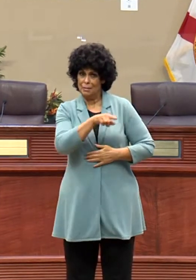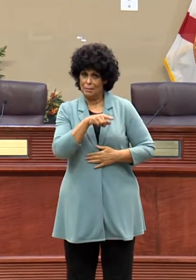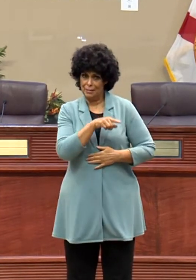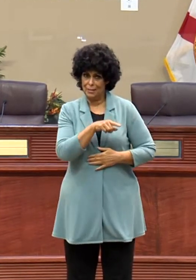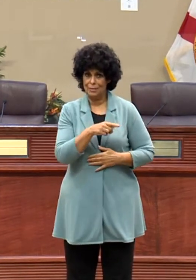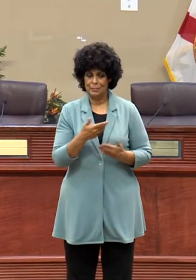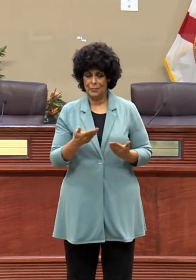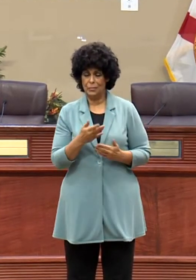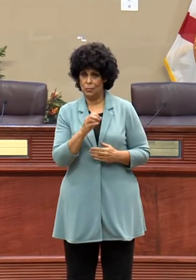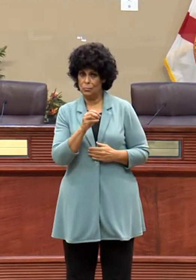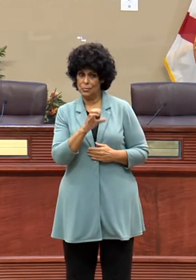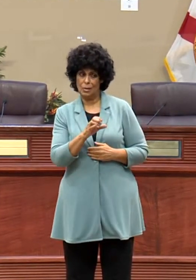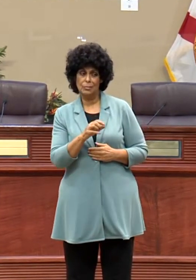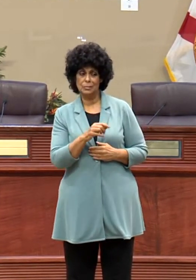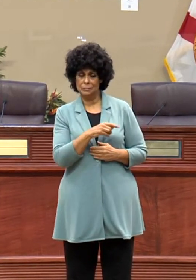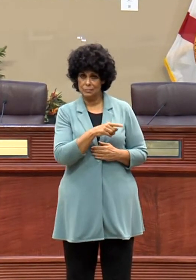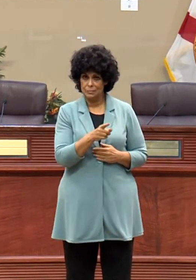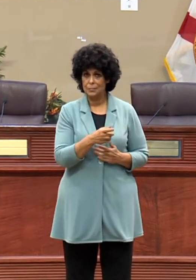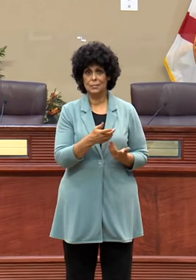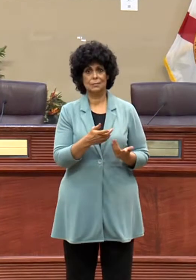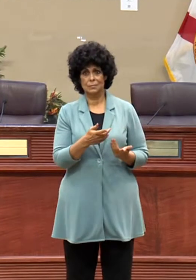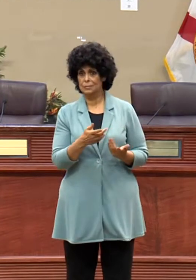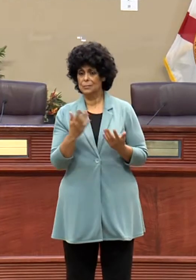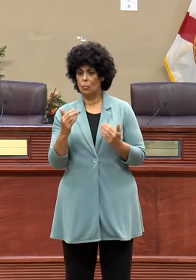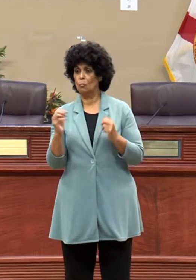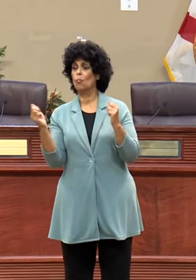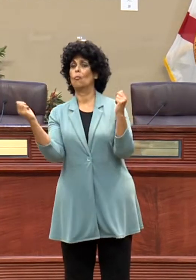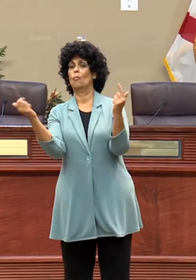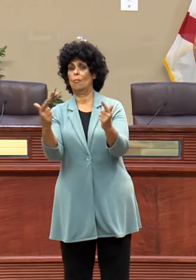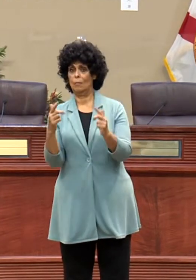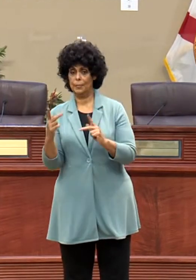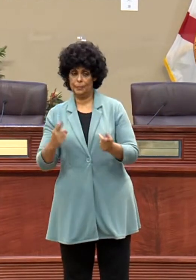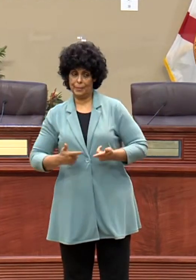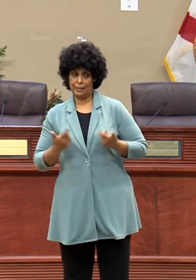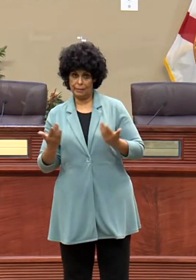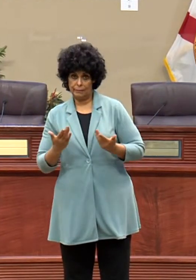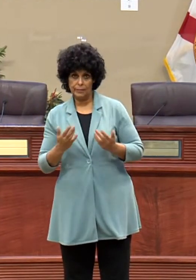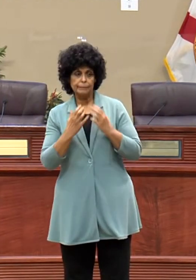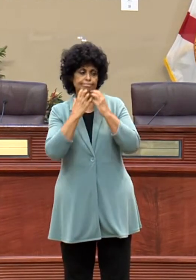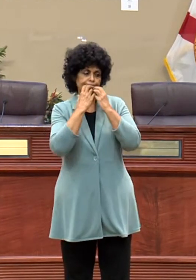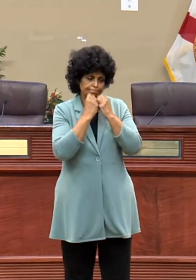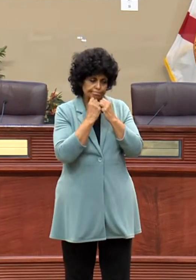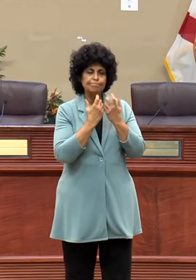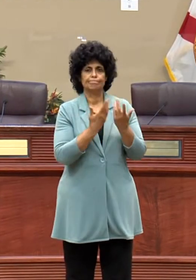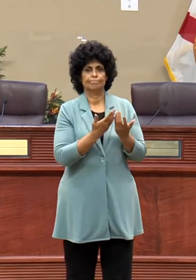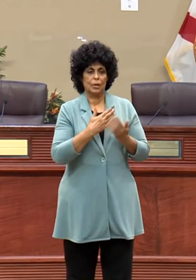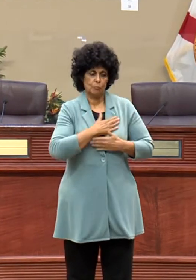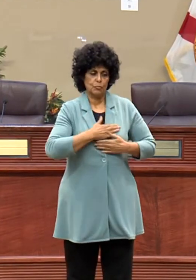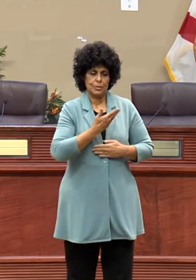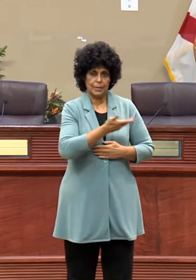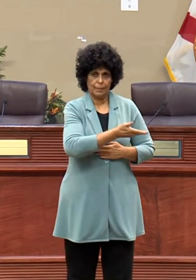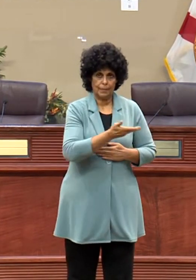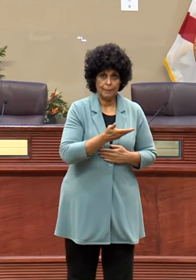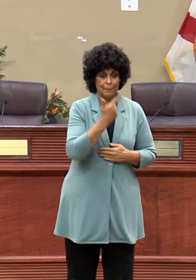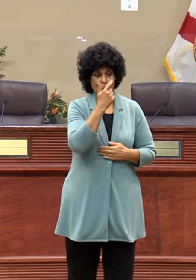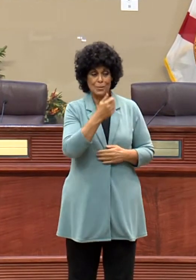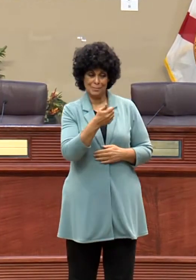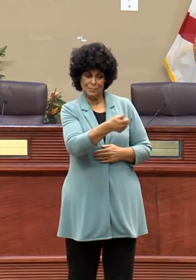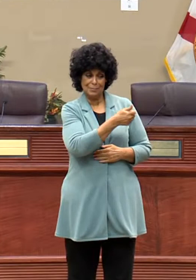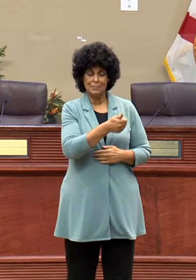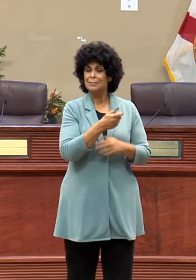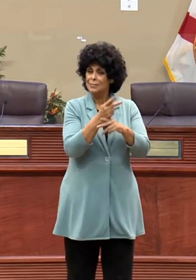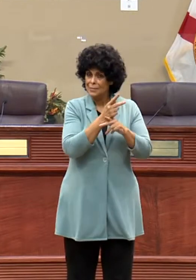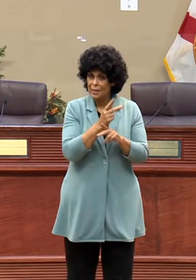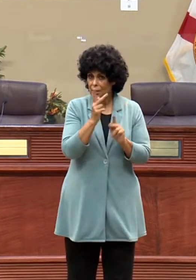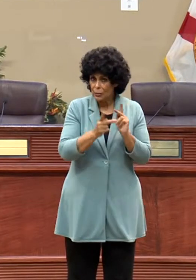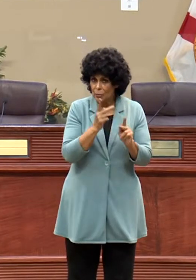And I hope all of our residents appreciate what they have been doing to care for those who are sick within our